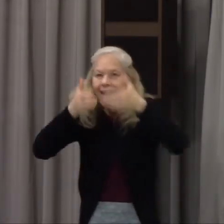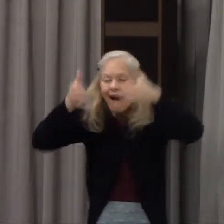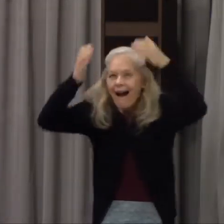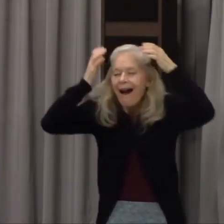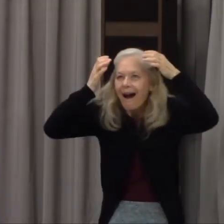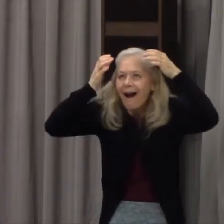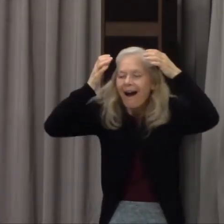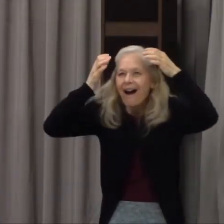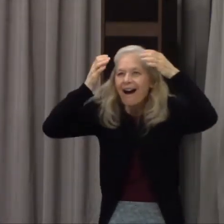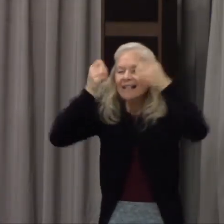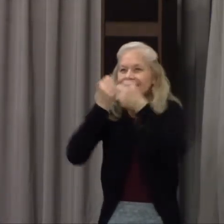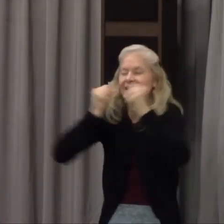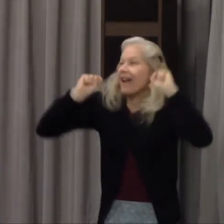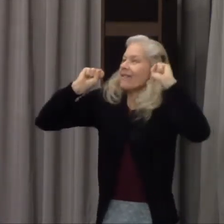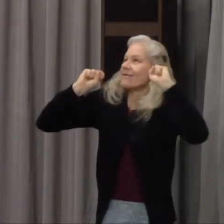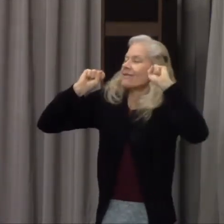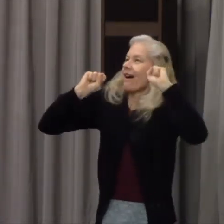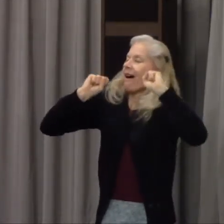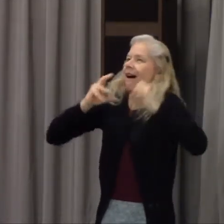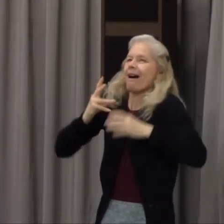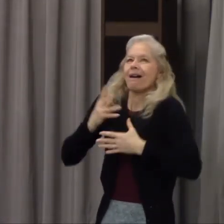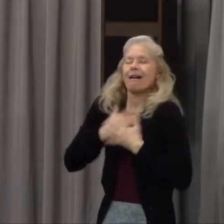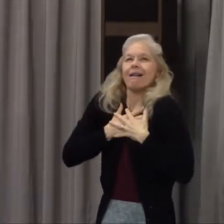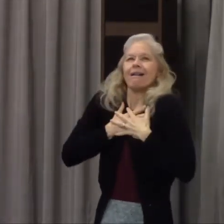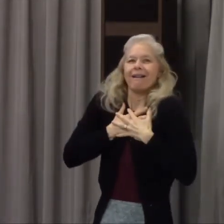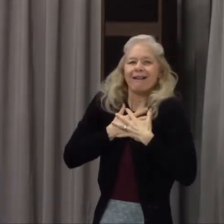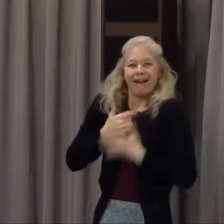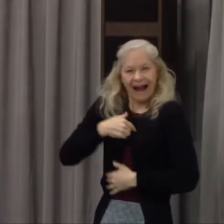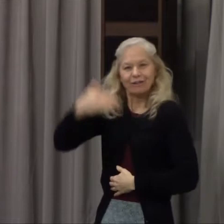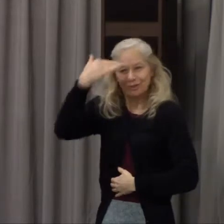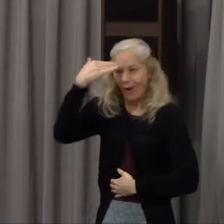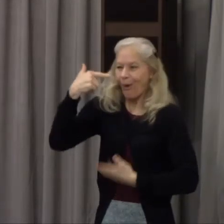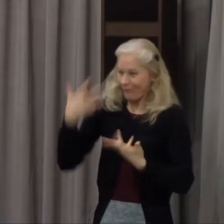that message. There's a wonderful thing. There's great hope. There's that one side of the message.